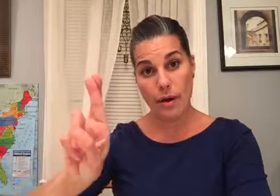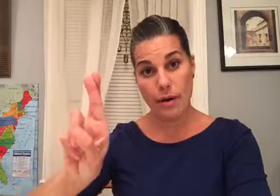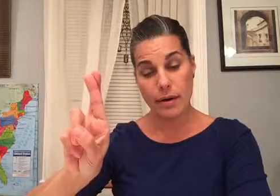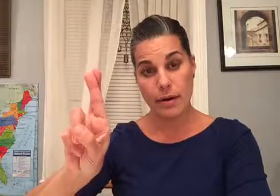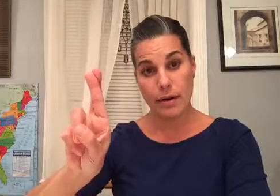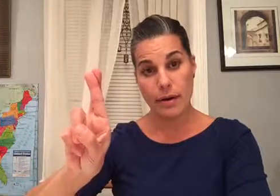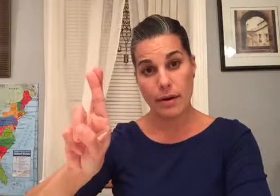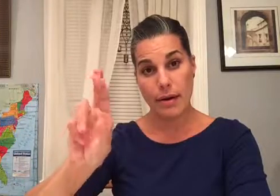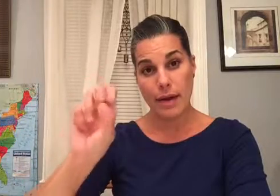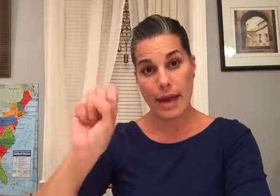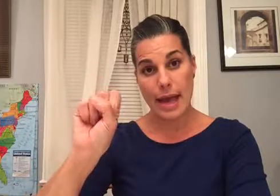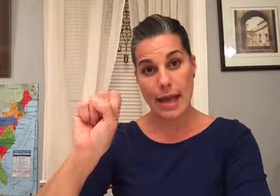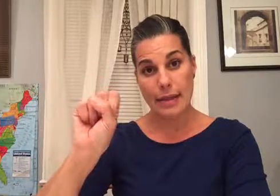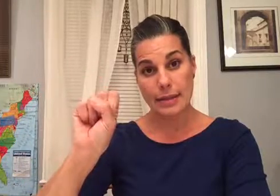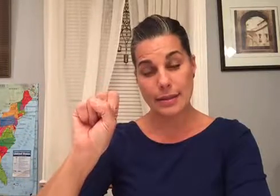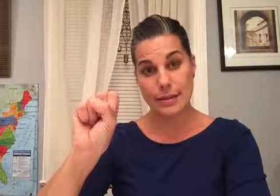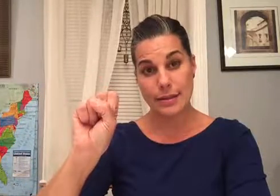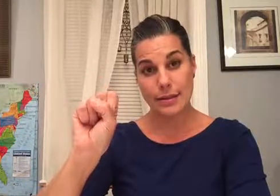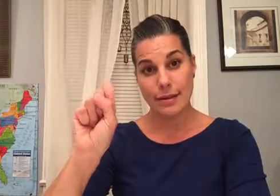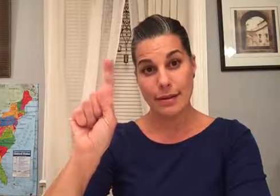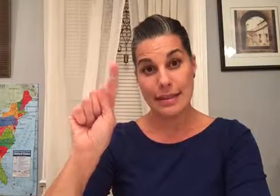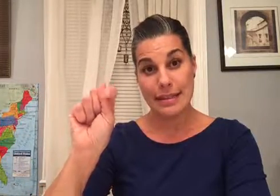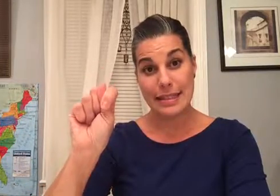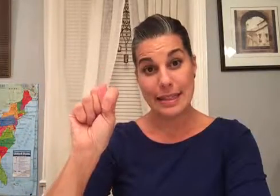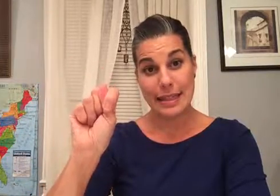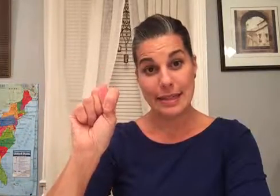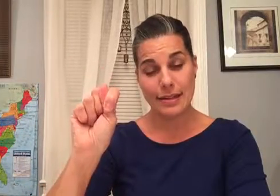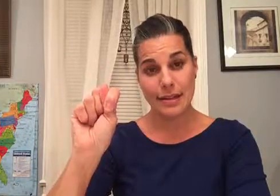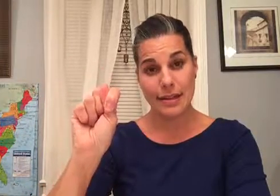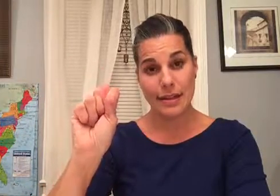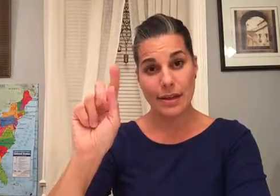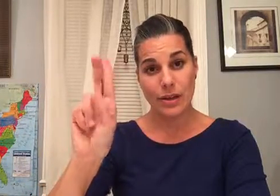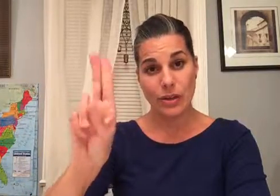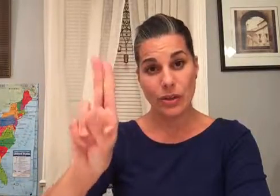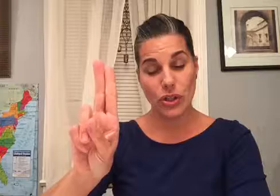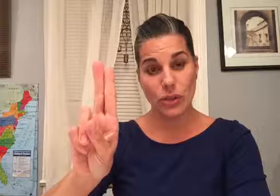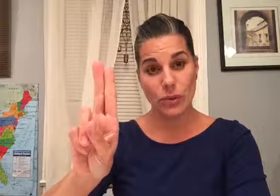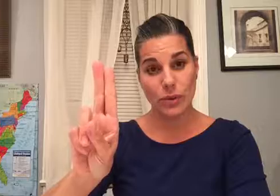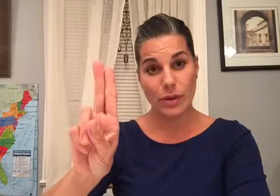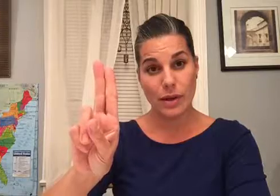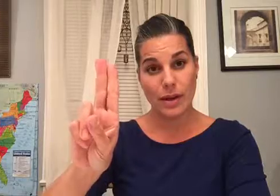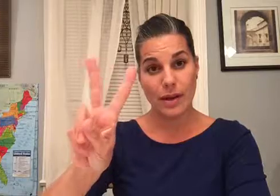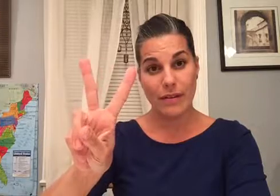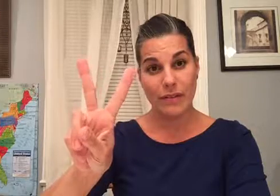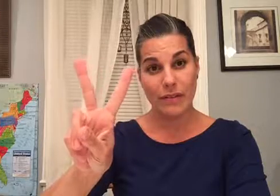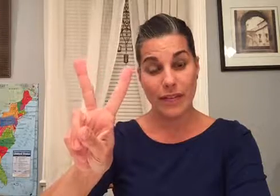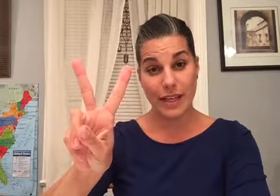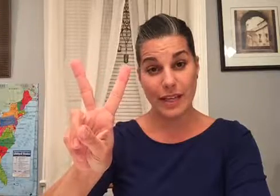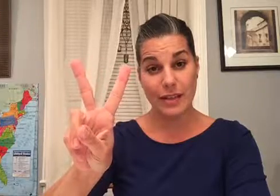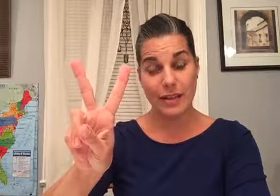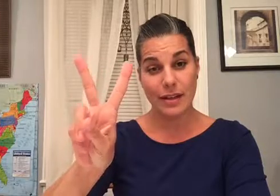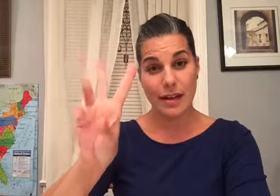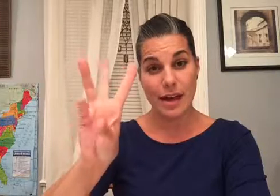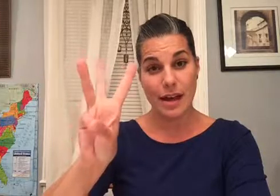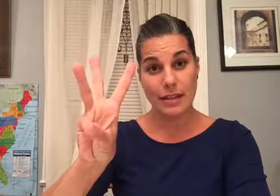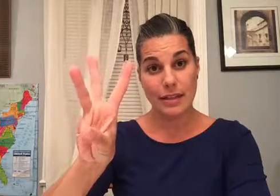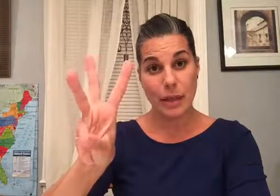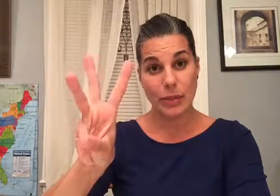R, S, T, U, V,